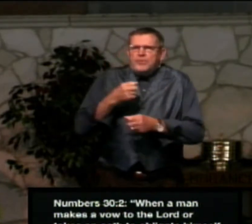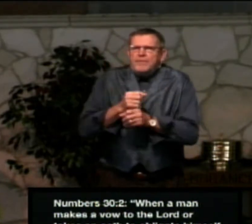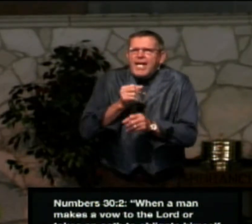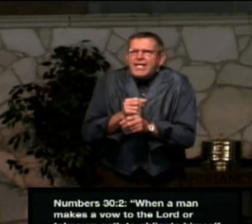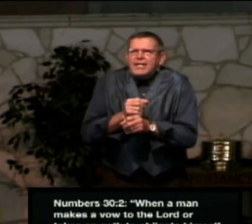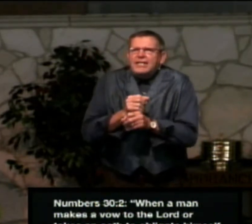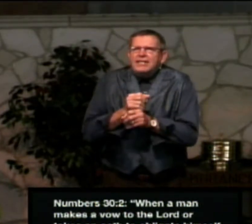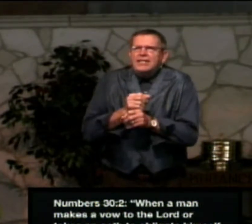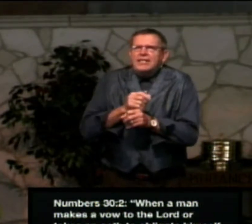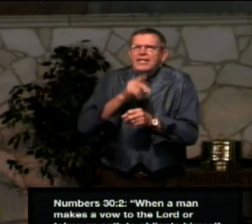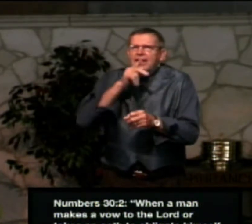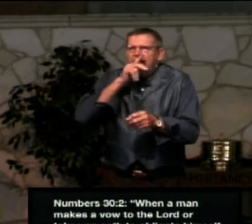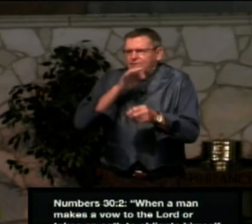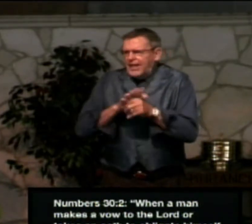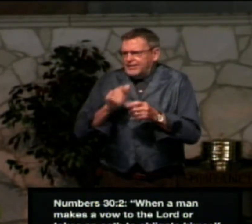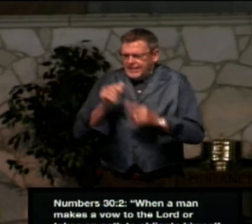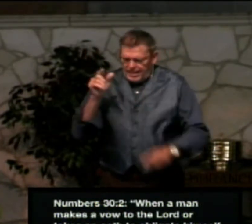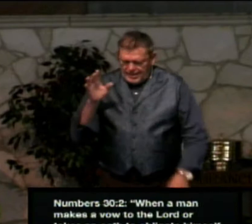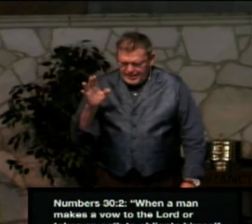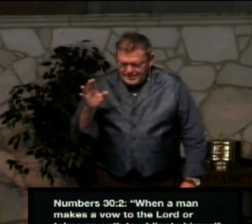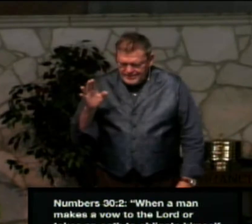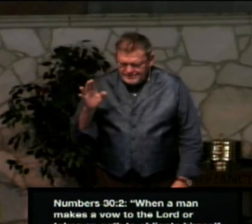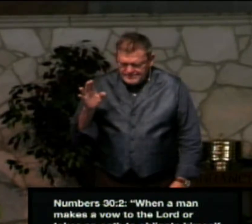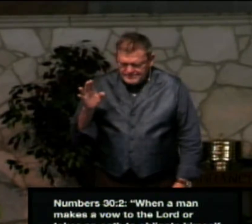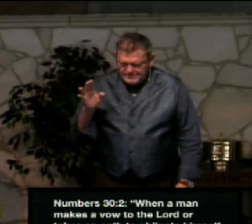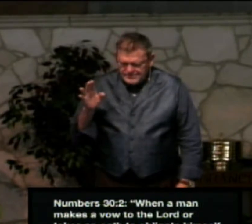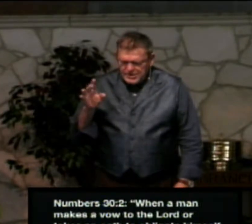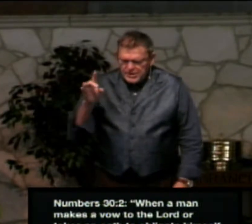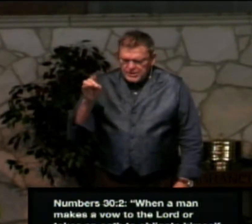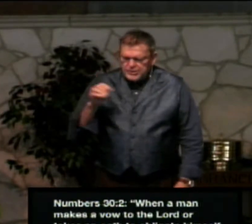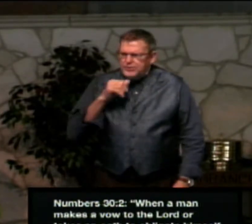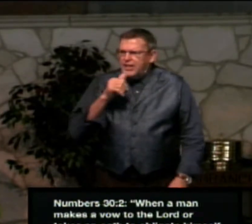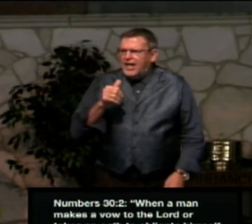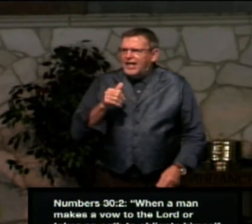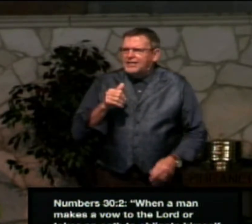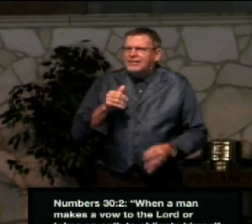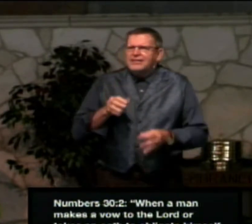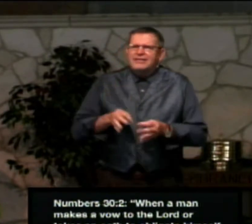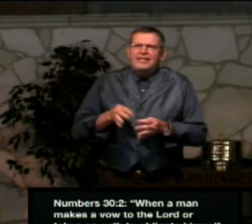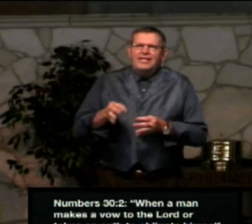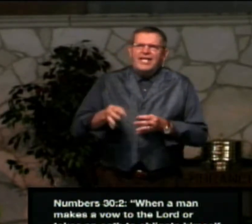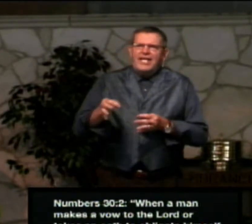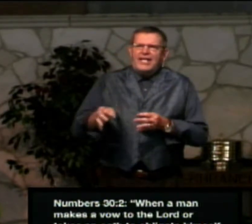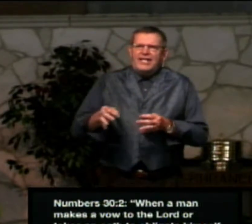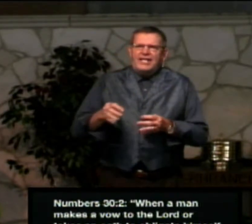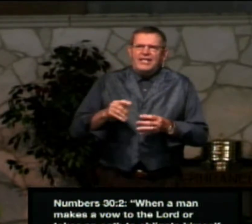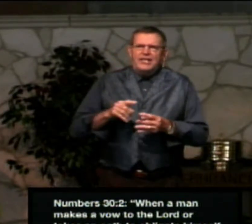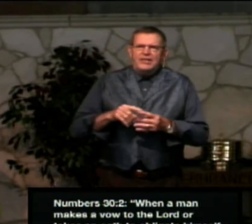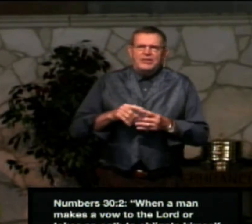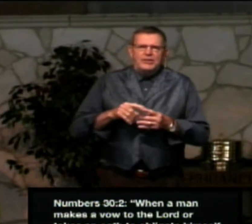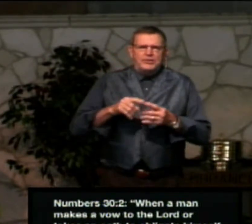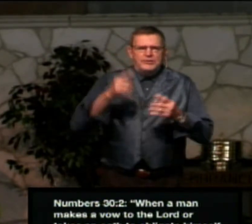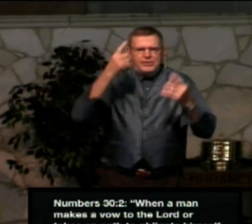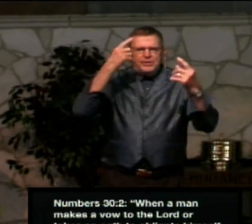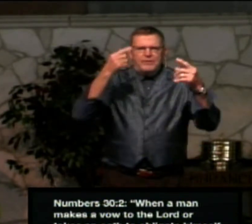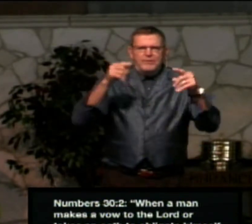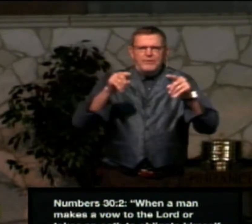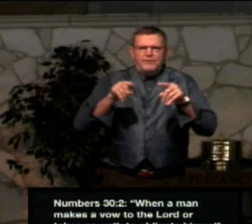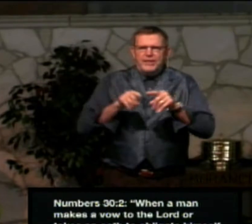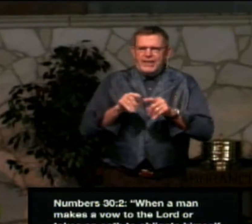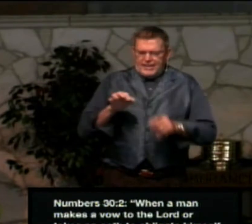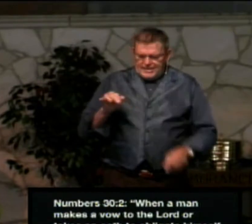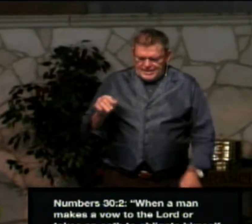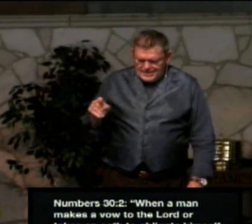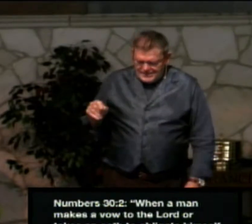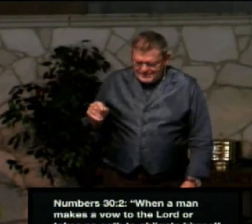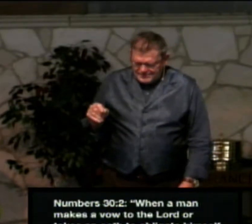when you make a vow to God, do not delay to